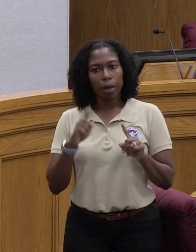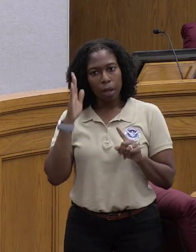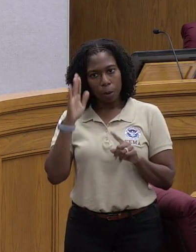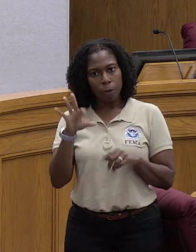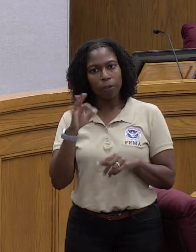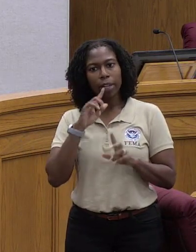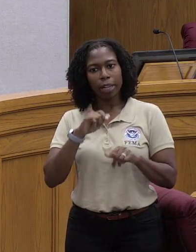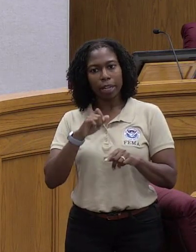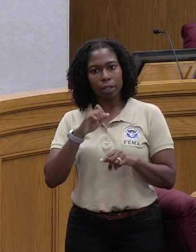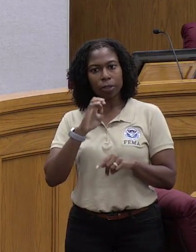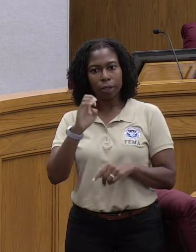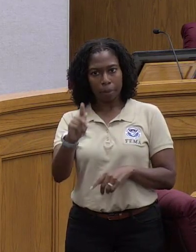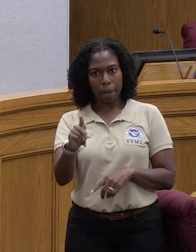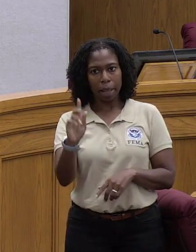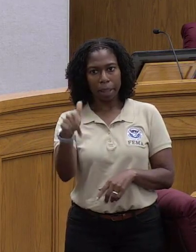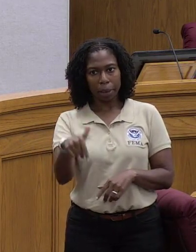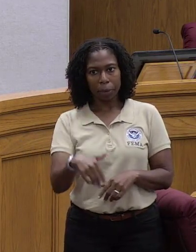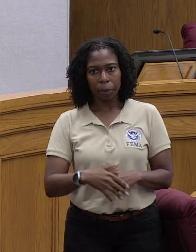get back to you.